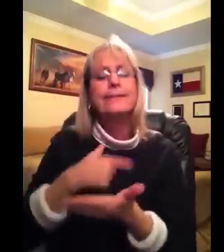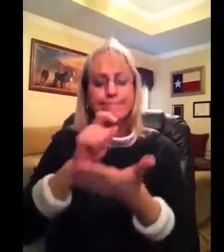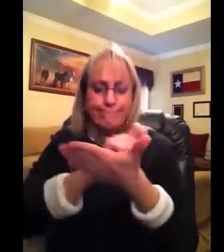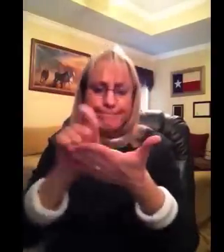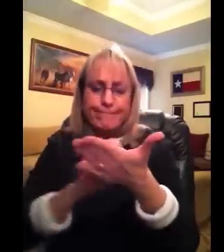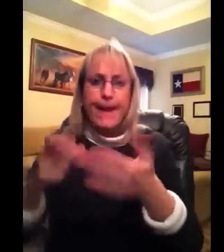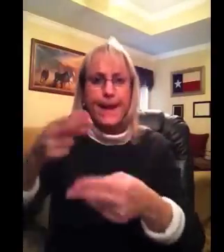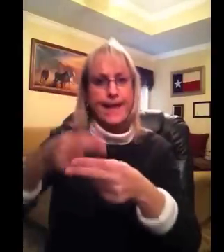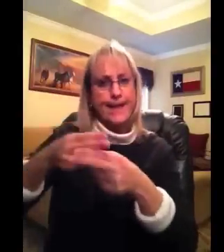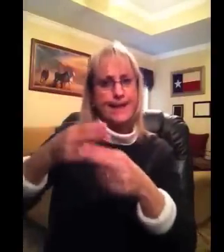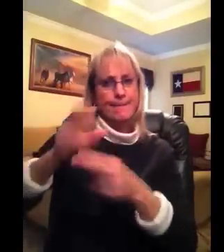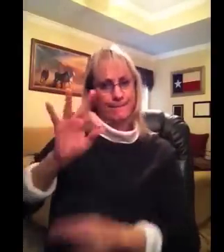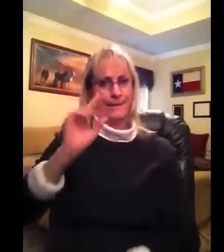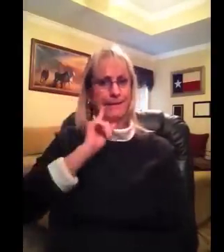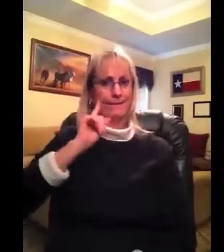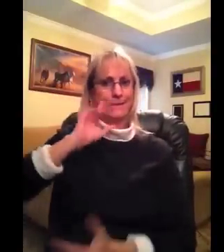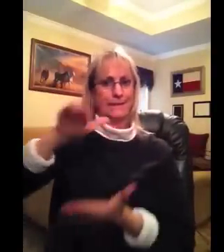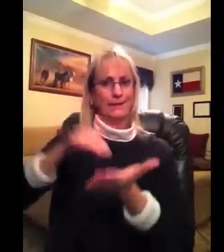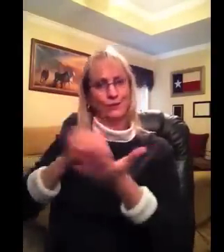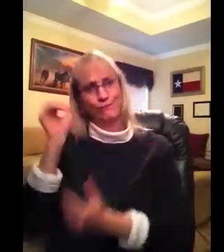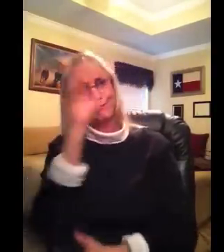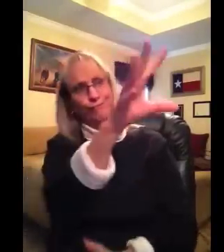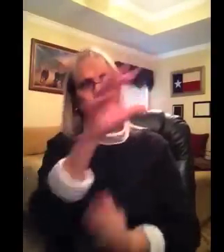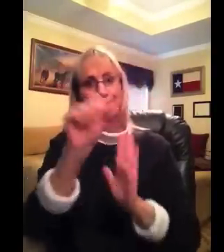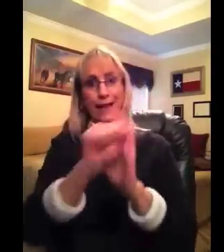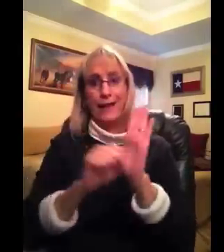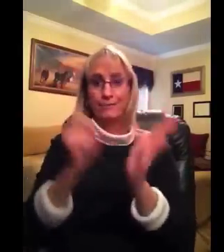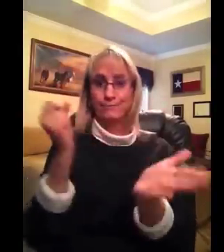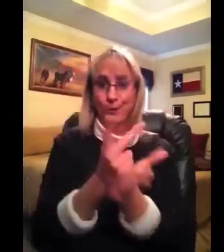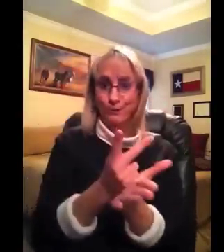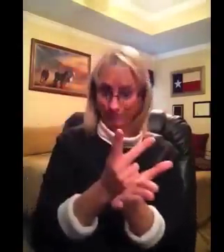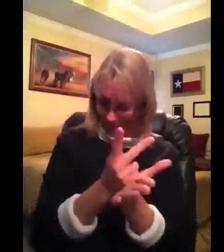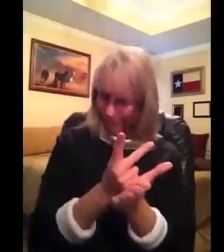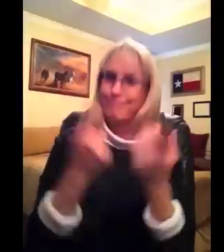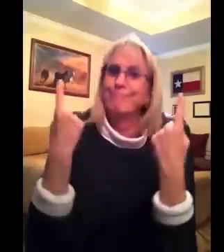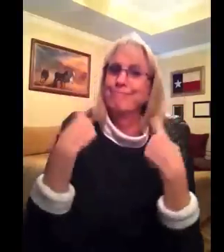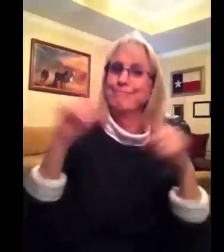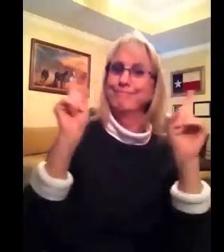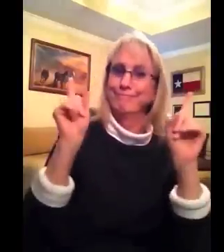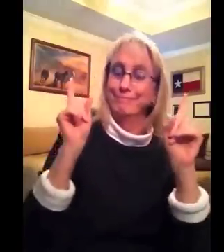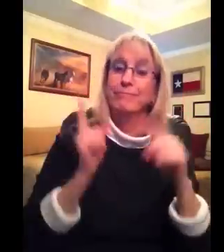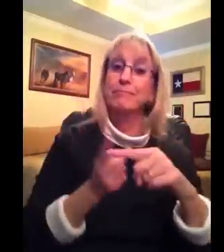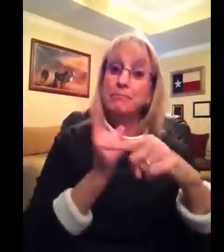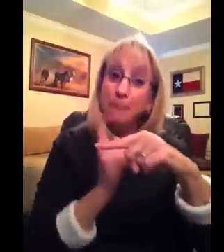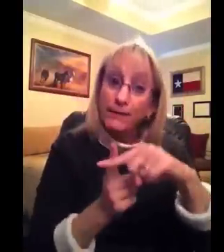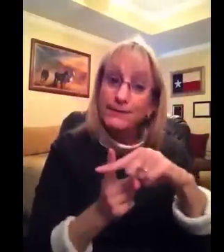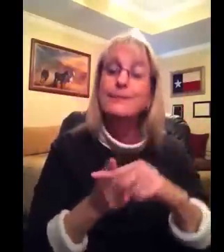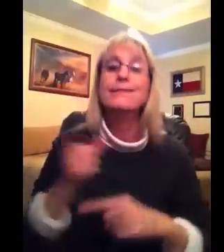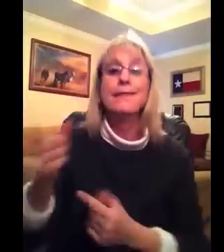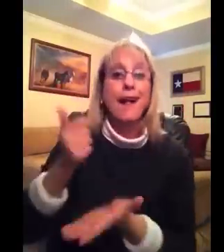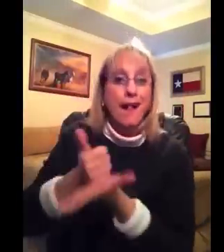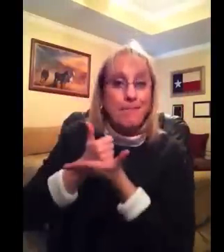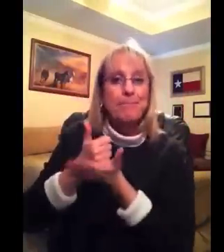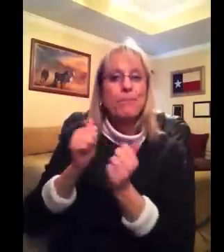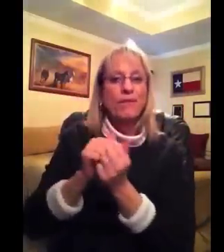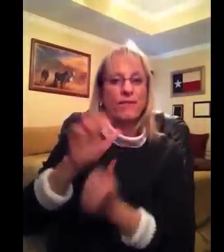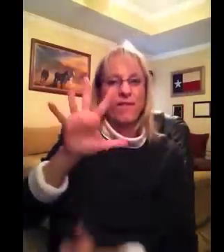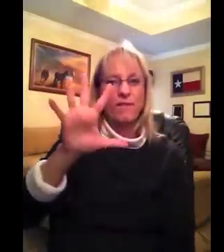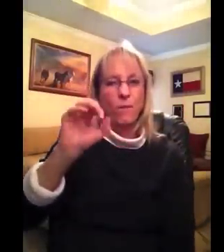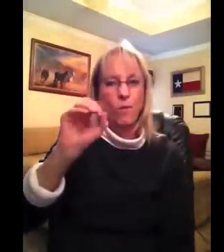entity. She assisted us in getting the name of our center approved by the state of Texas. Since